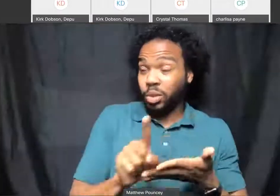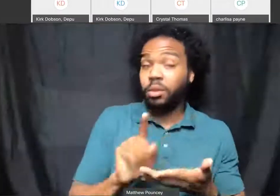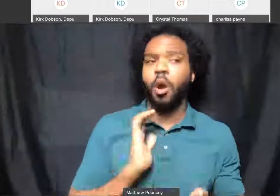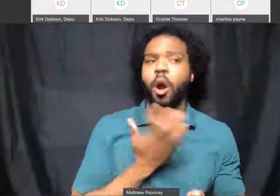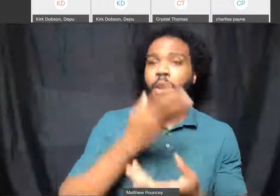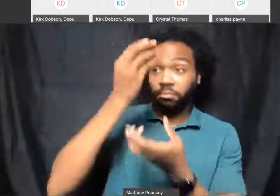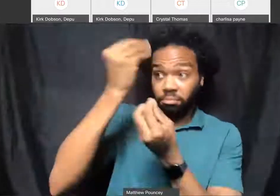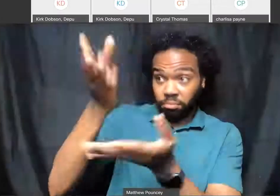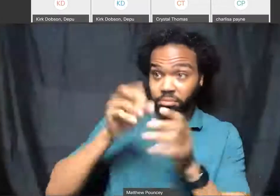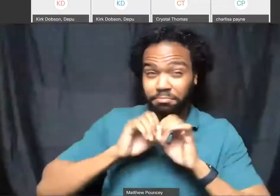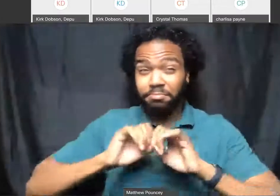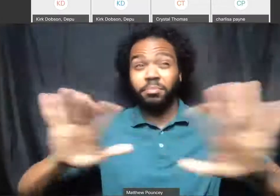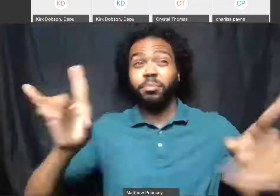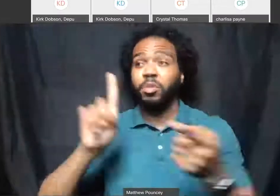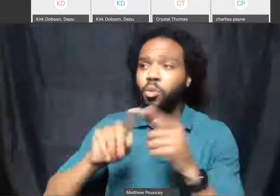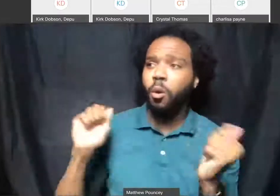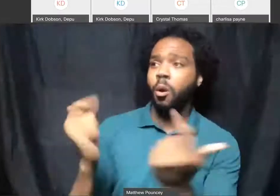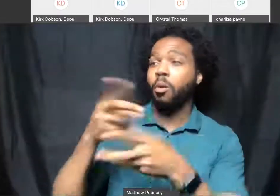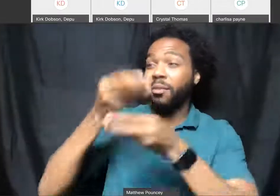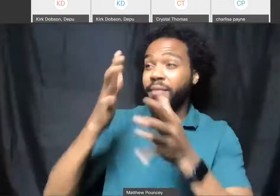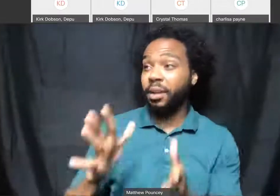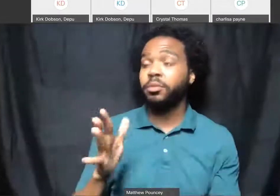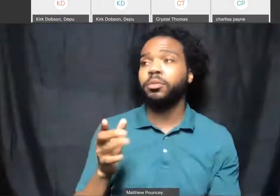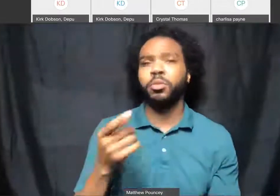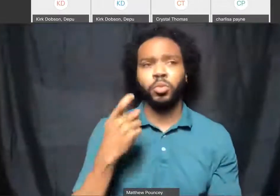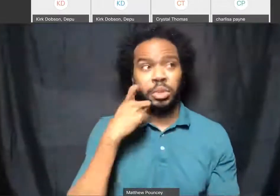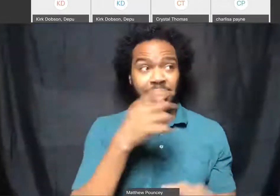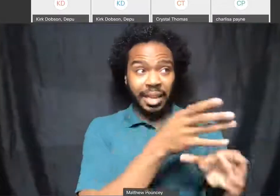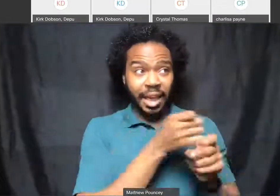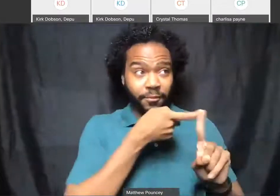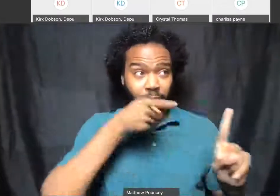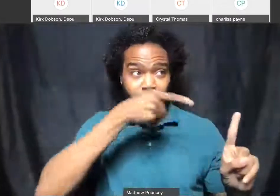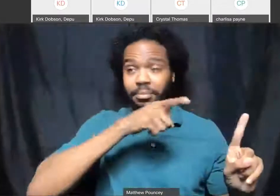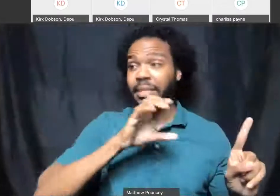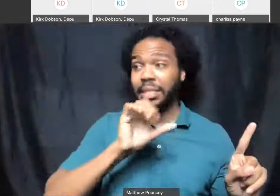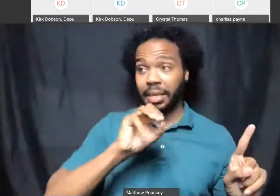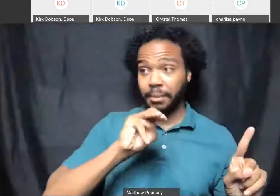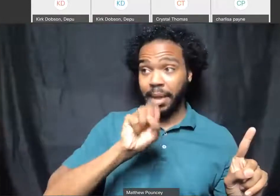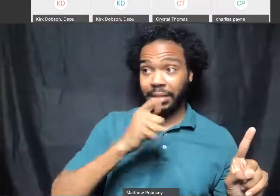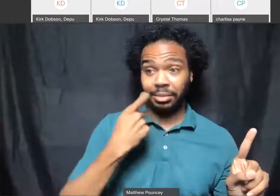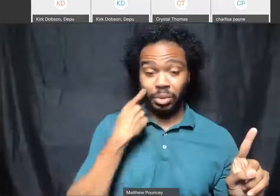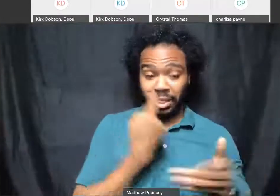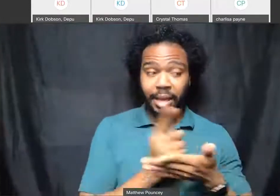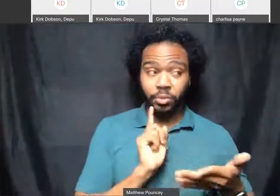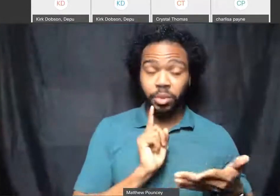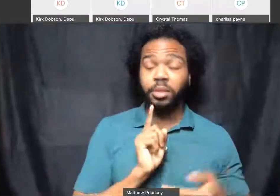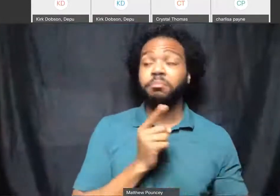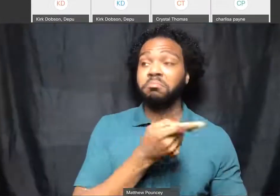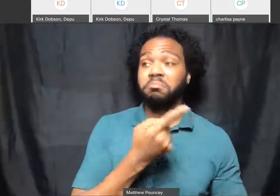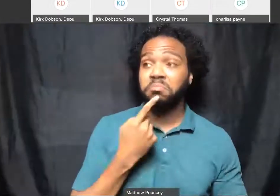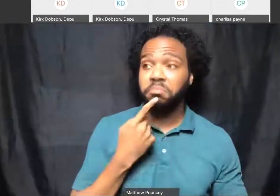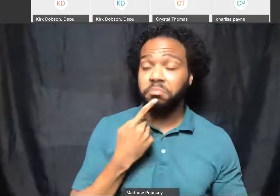providers a week ago that we had gotten from CMS just last week is that